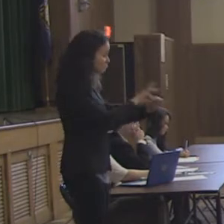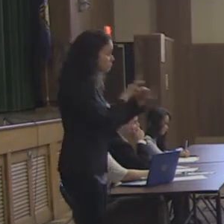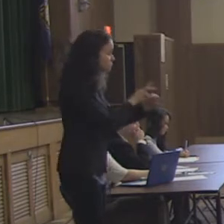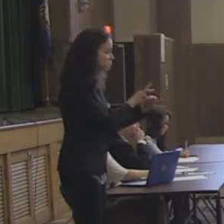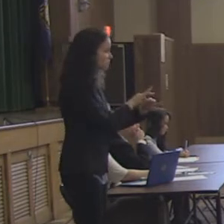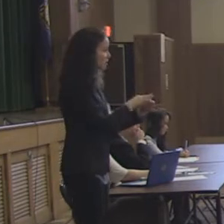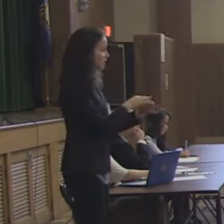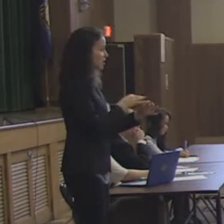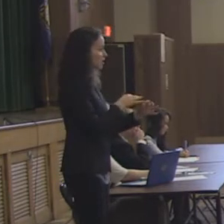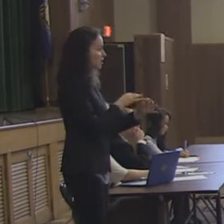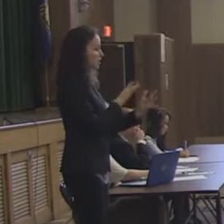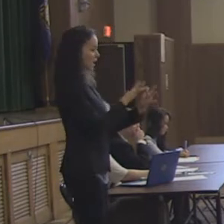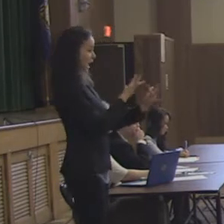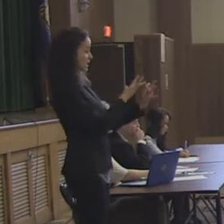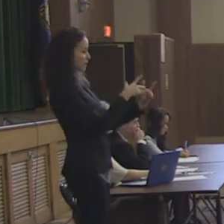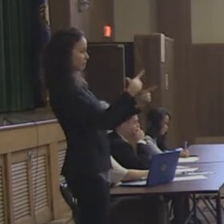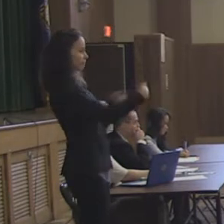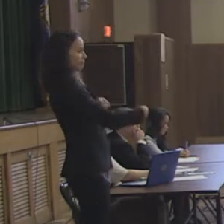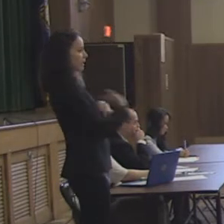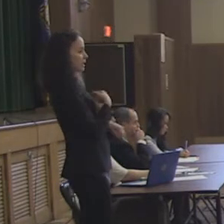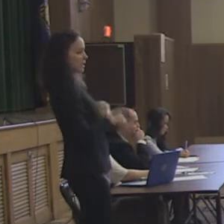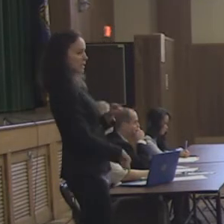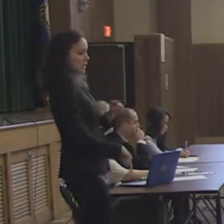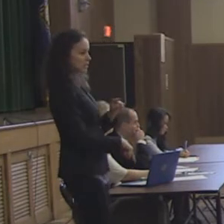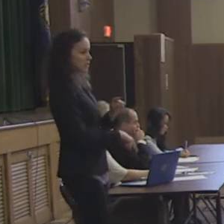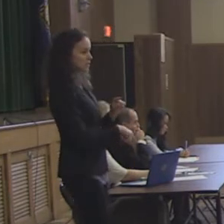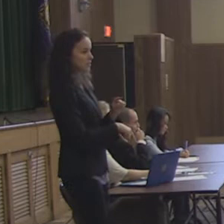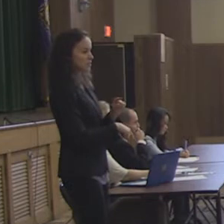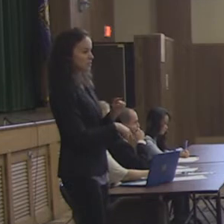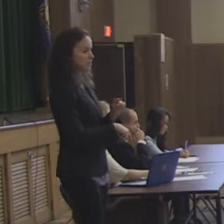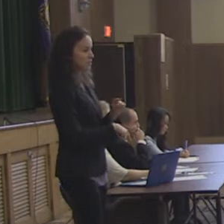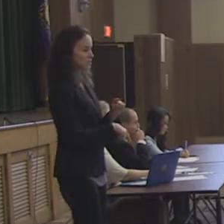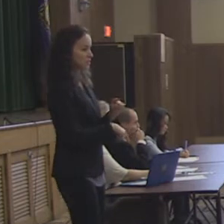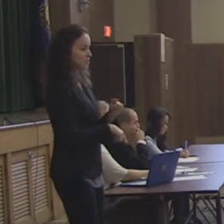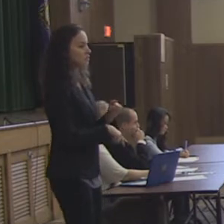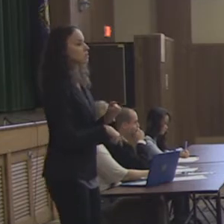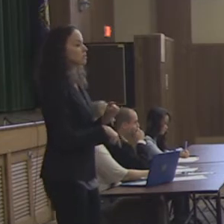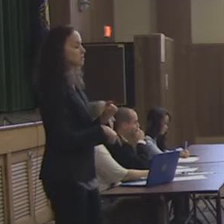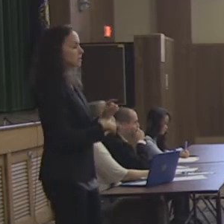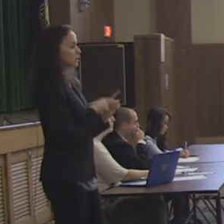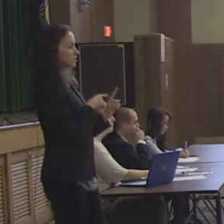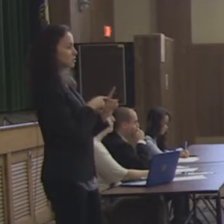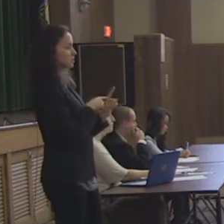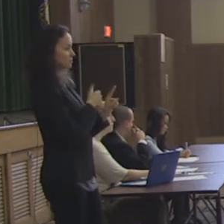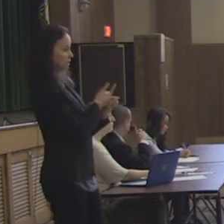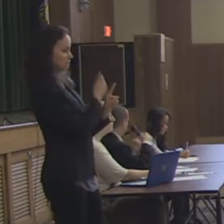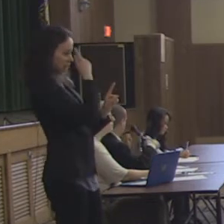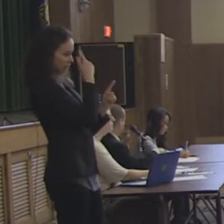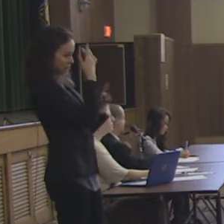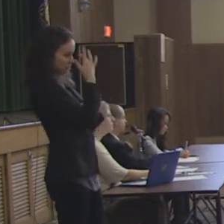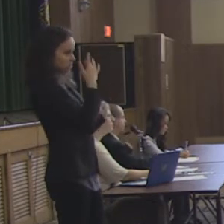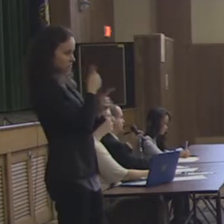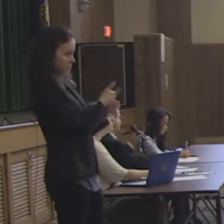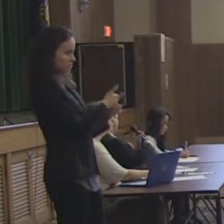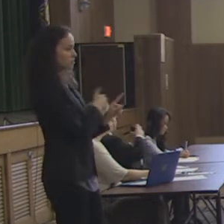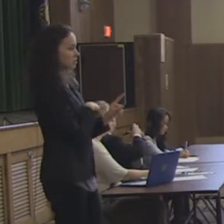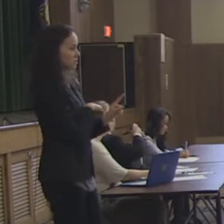my contact cut off with my son. So my question to you, I guess more point blank,